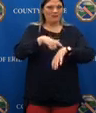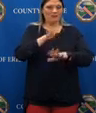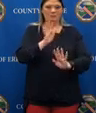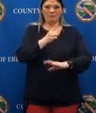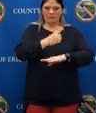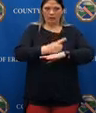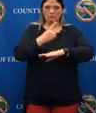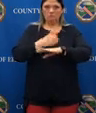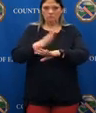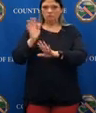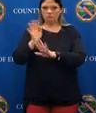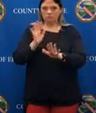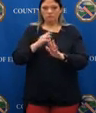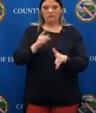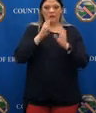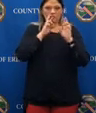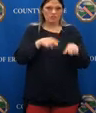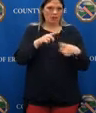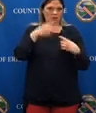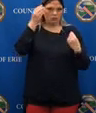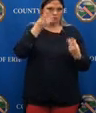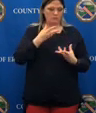what the data show us.